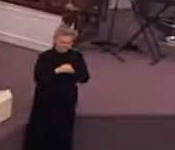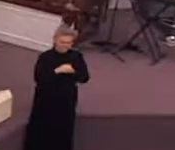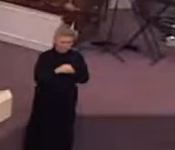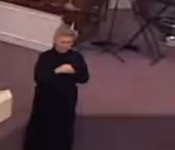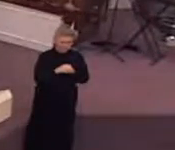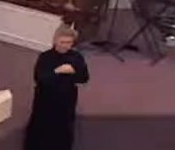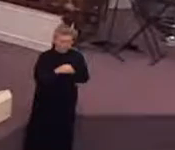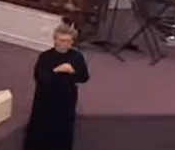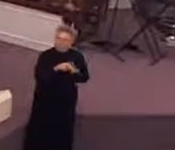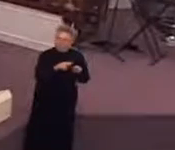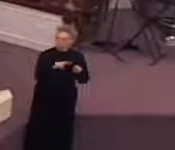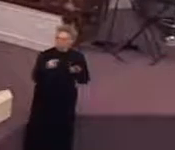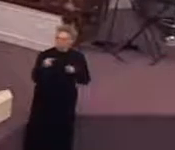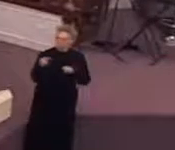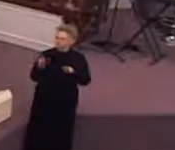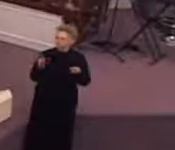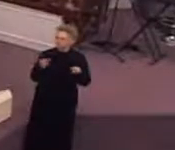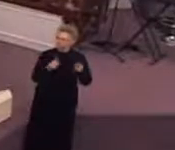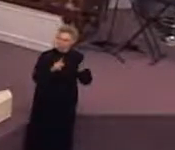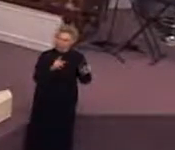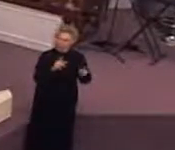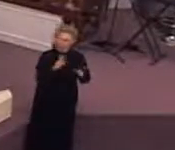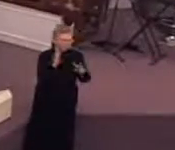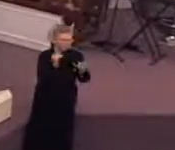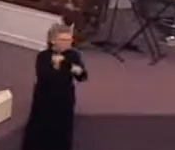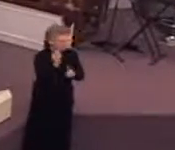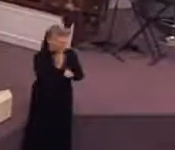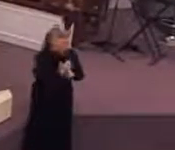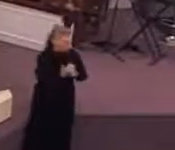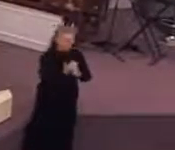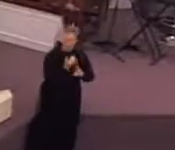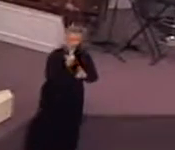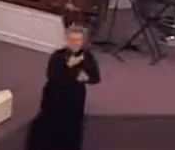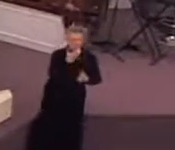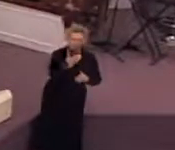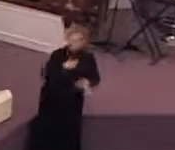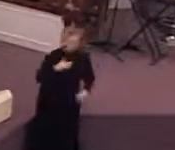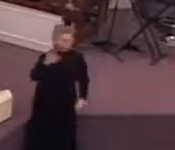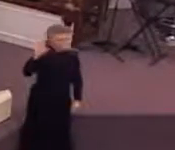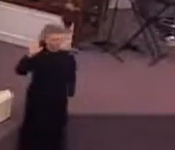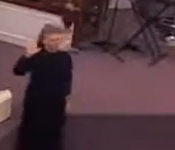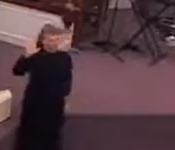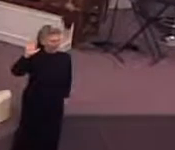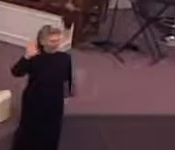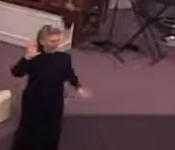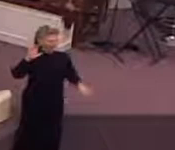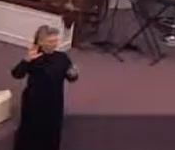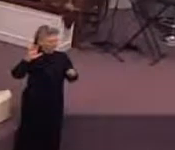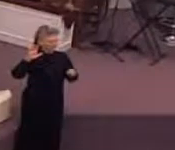I'm looking at some people tonight. I hope that somebody would shout it. I'll take the time.